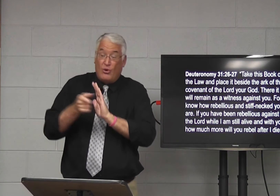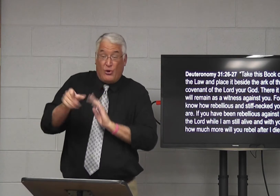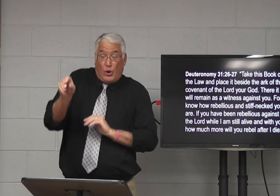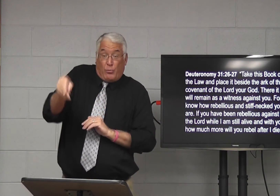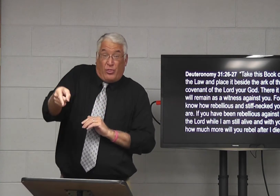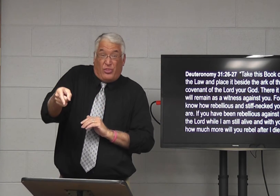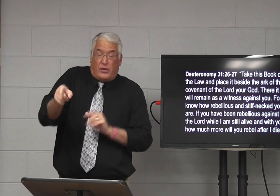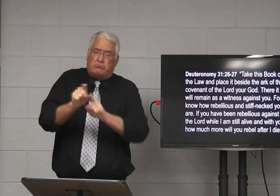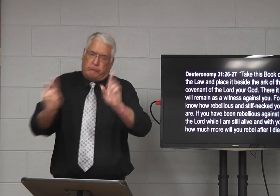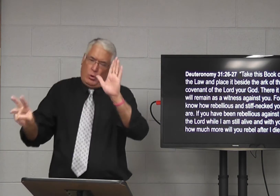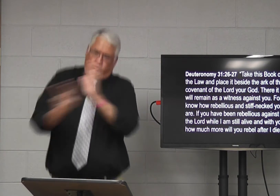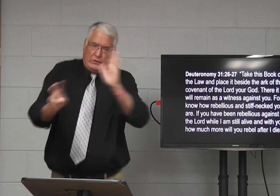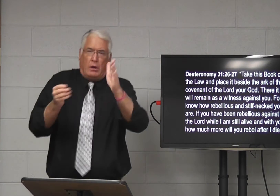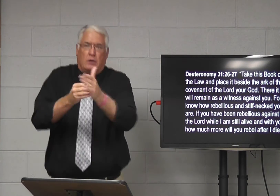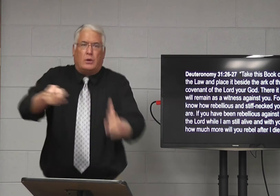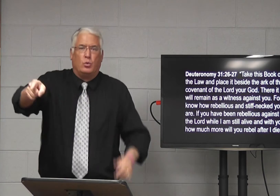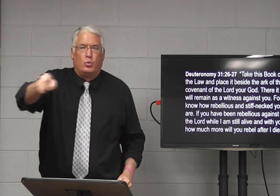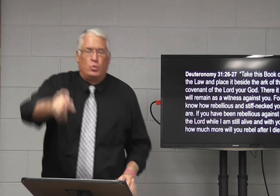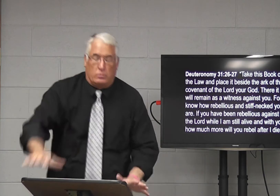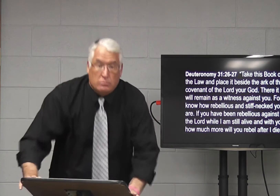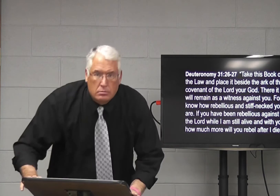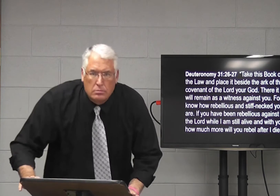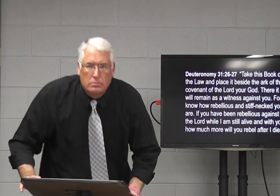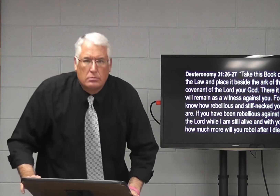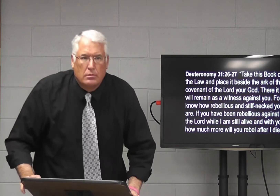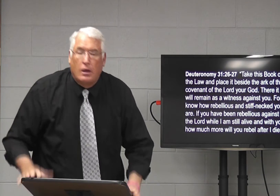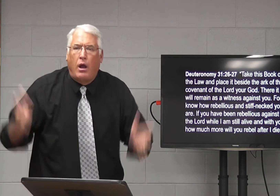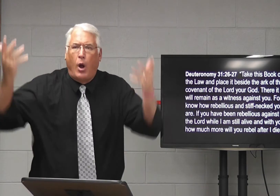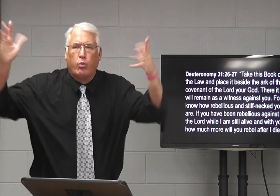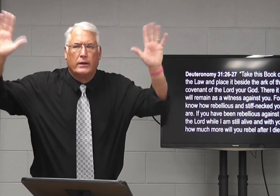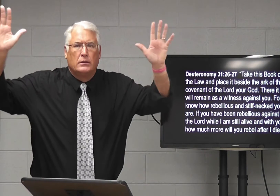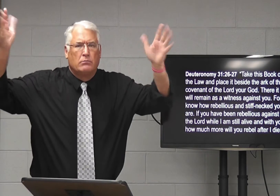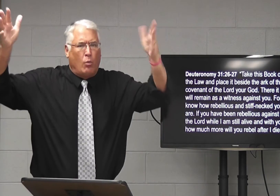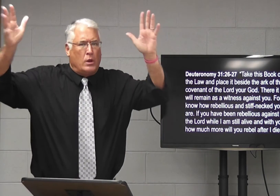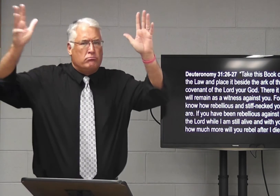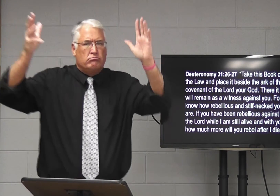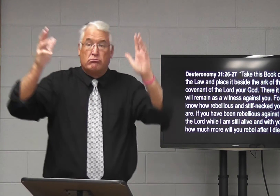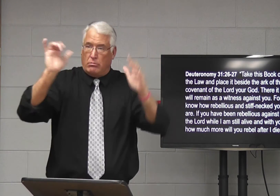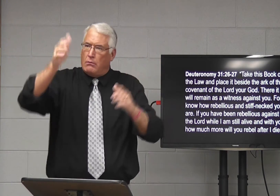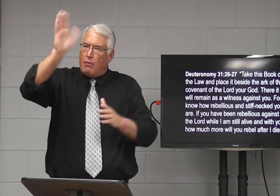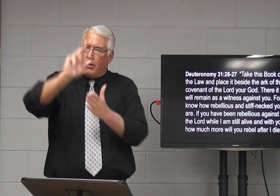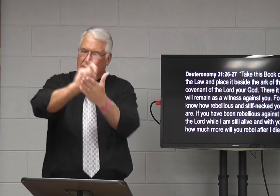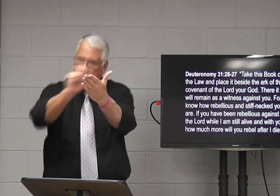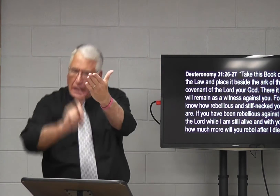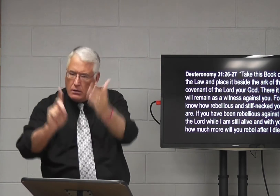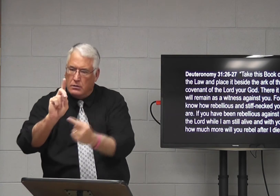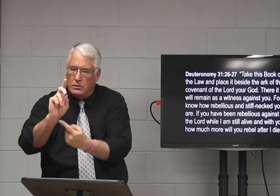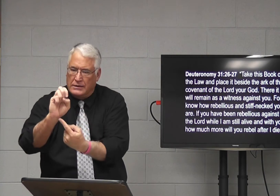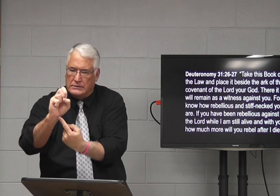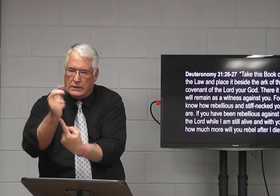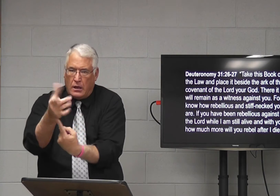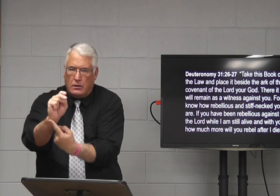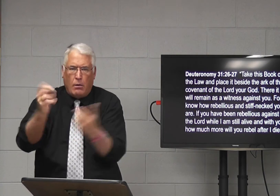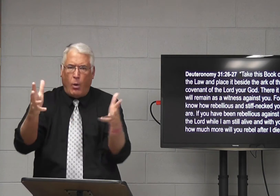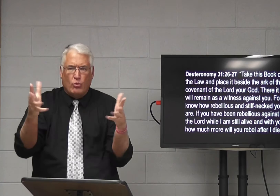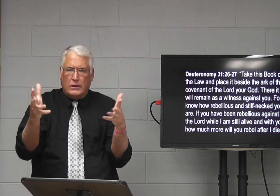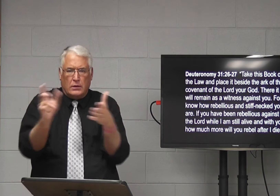here that the law there was put there as a witness against you. It was God's